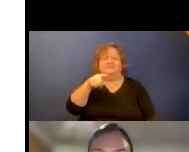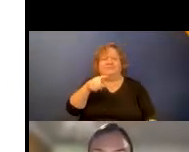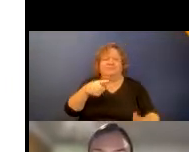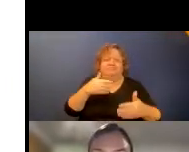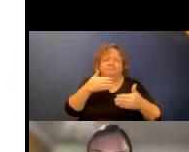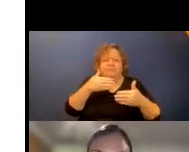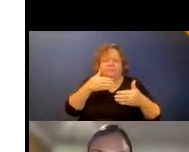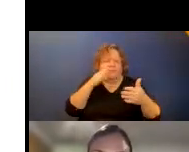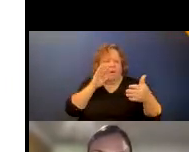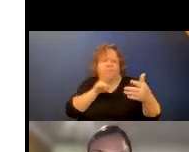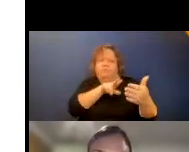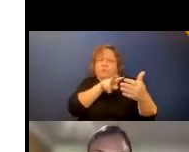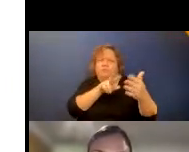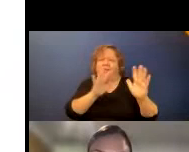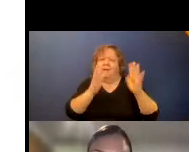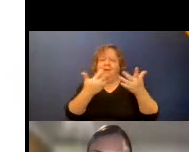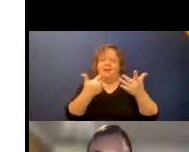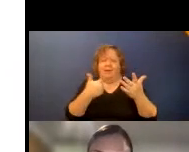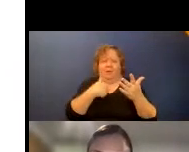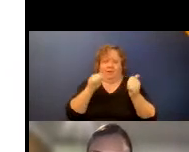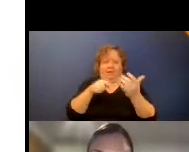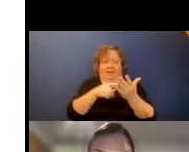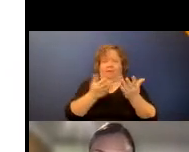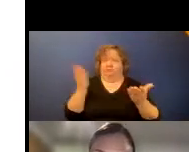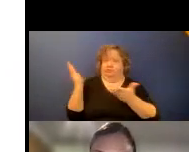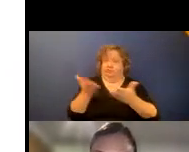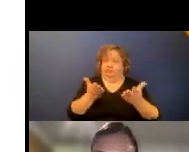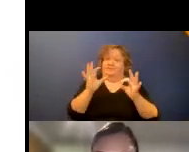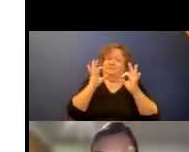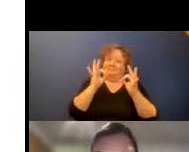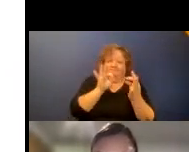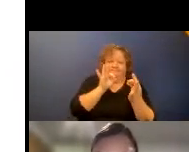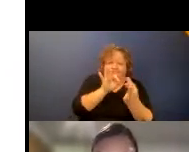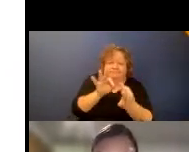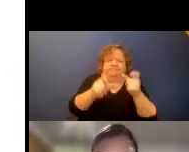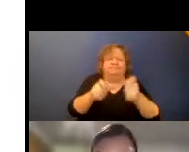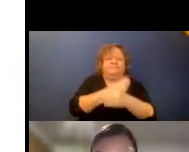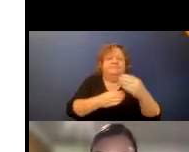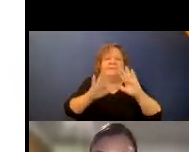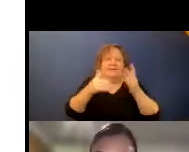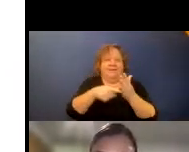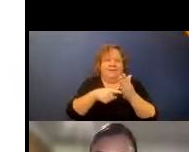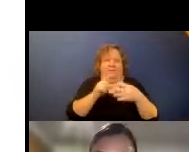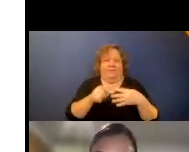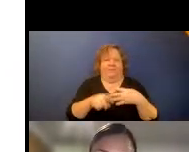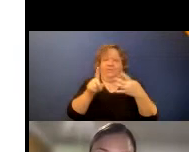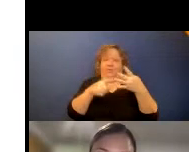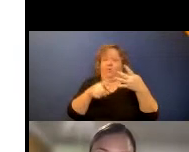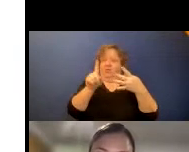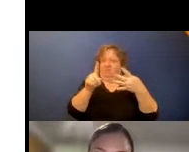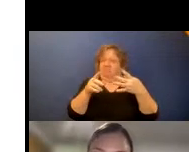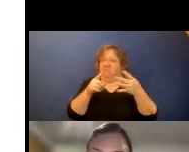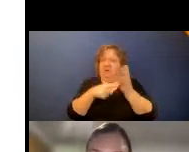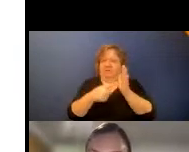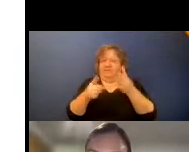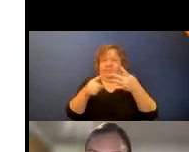of services. So in the ready portion, which, as I said, is the theoretical foundation, we would cover